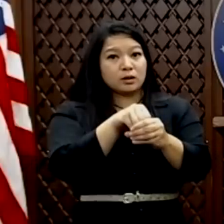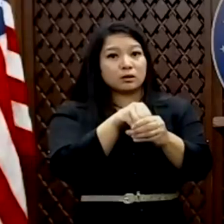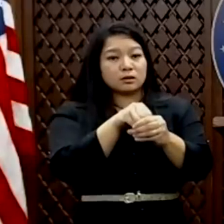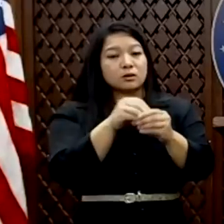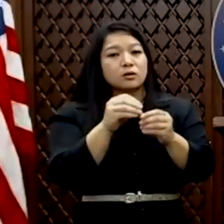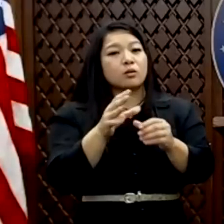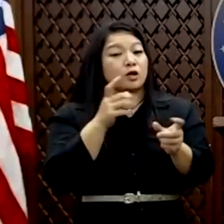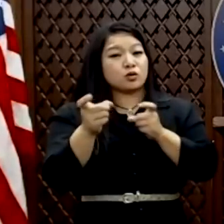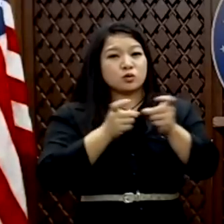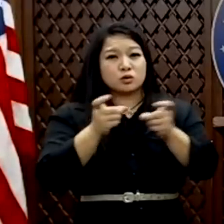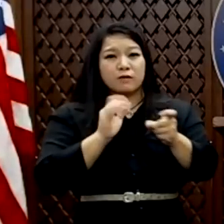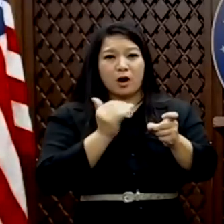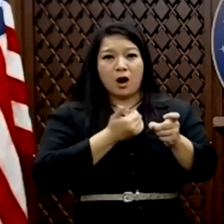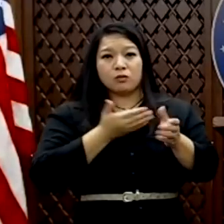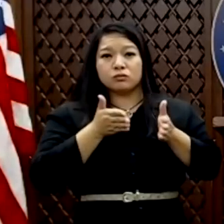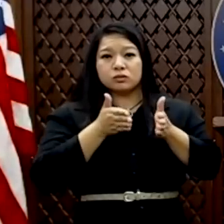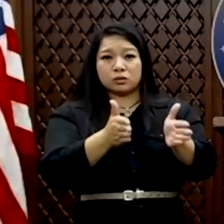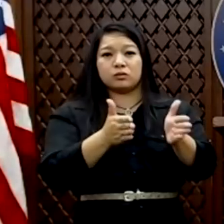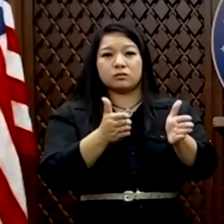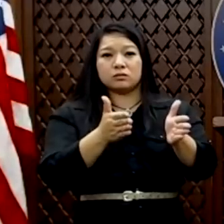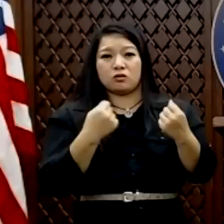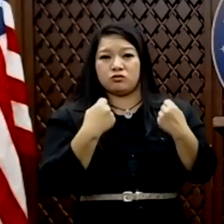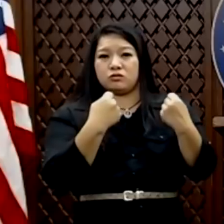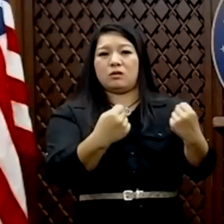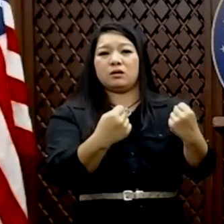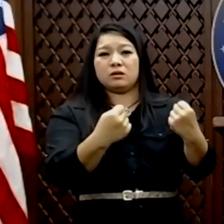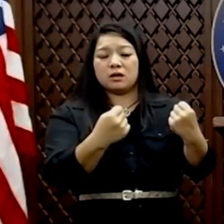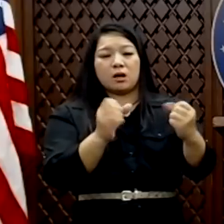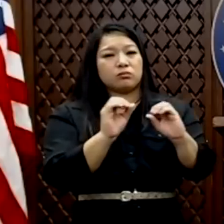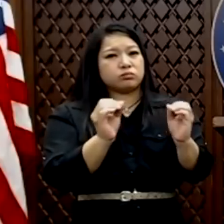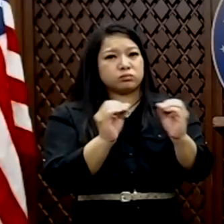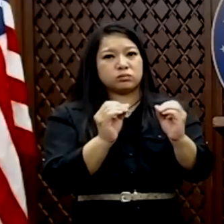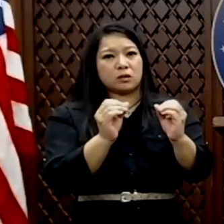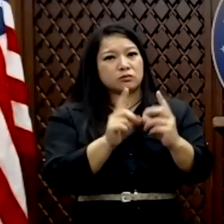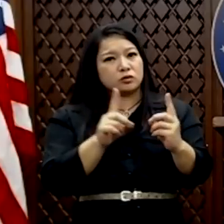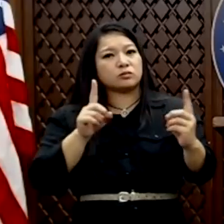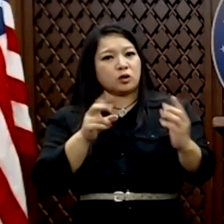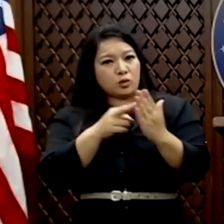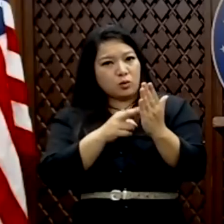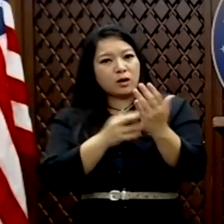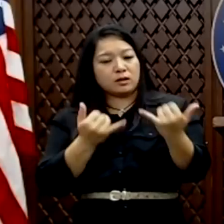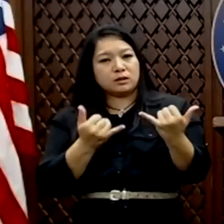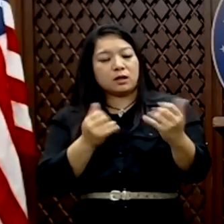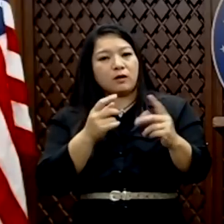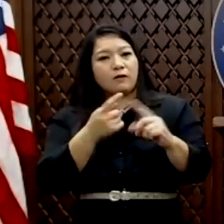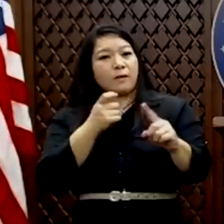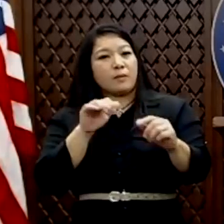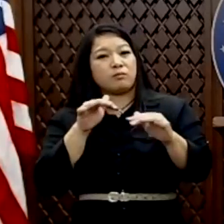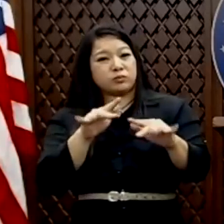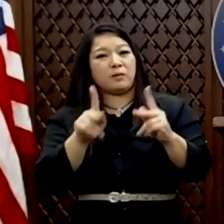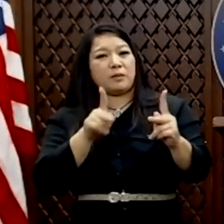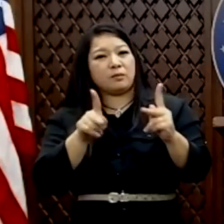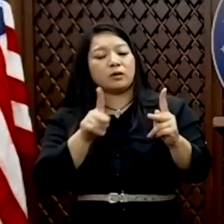greater control of our roadways and tighter social distancing requirements. Access to